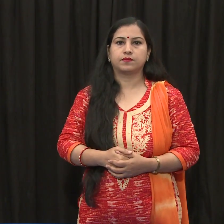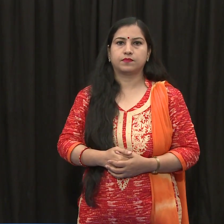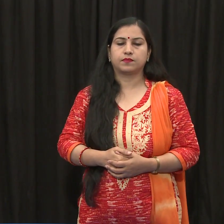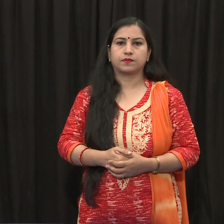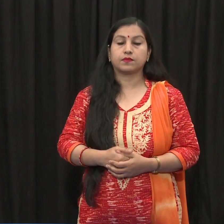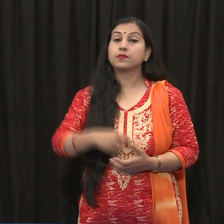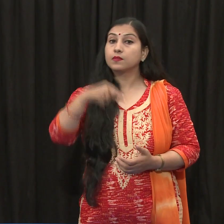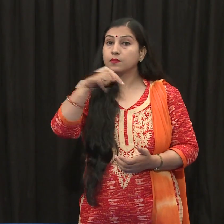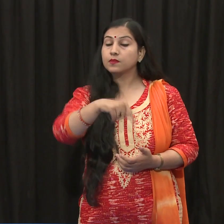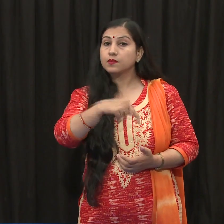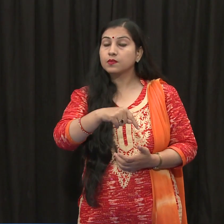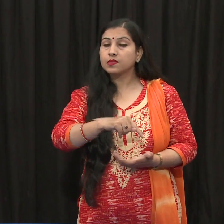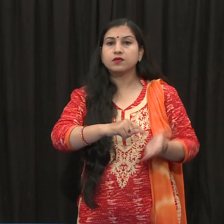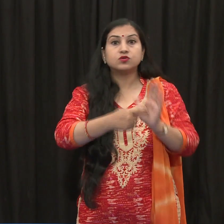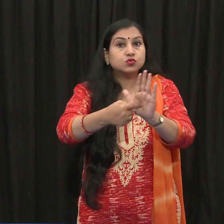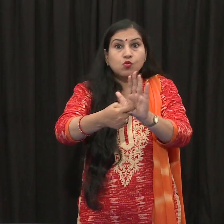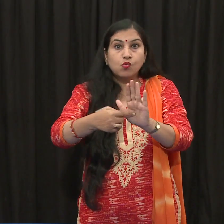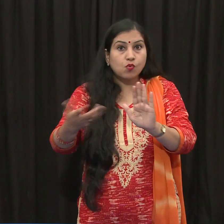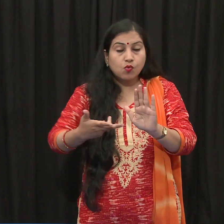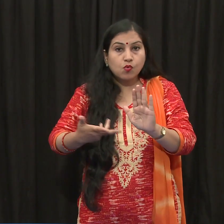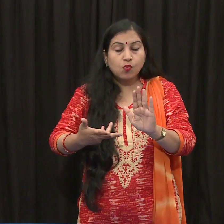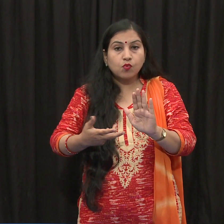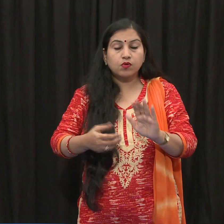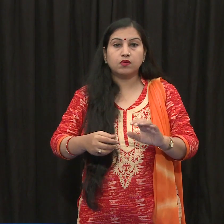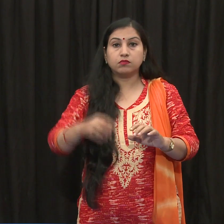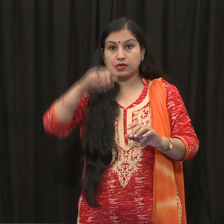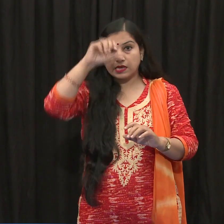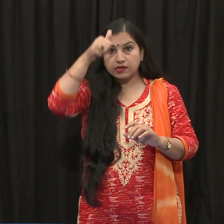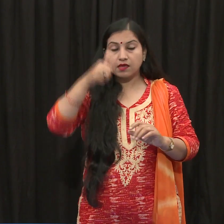It reinforces the values of equality,